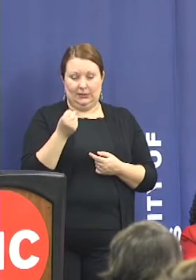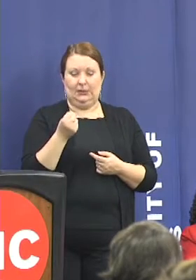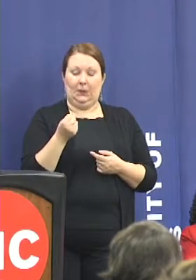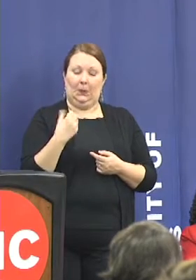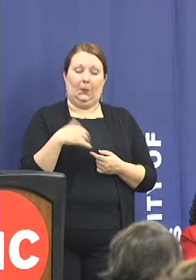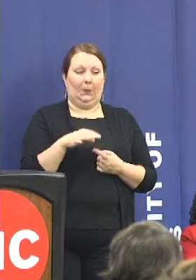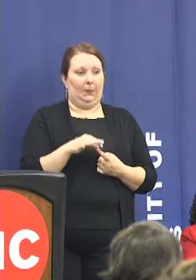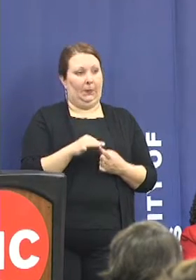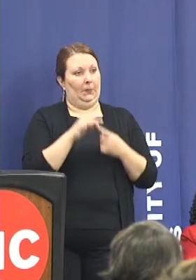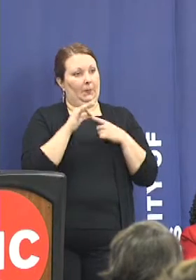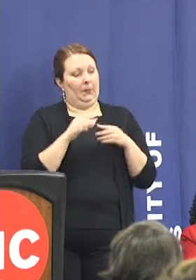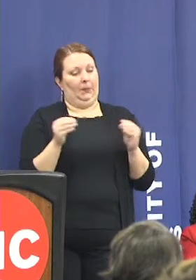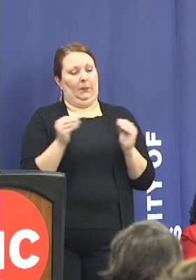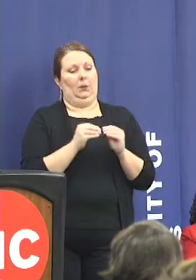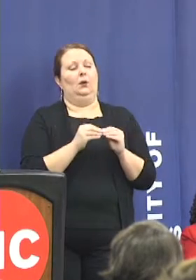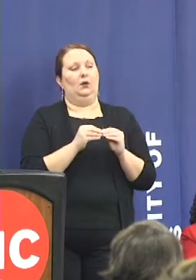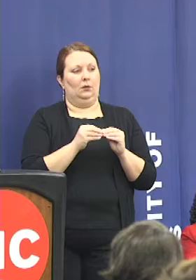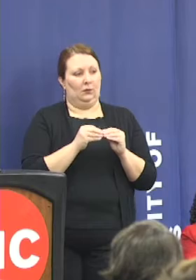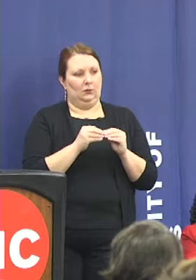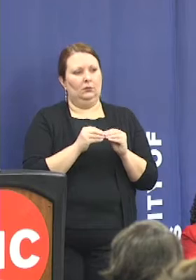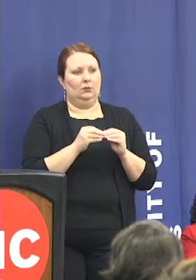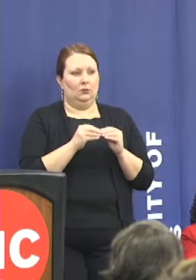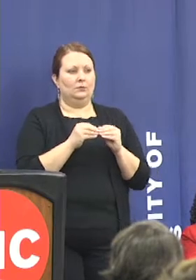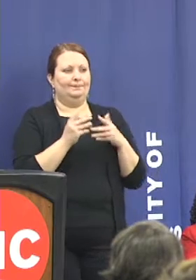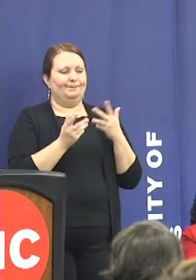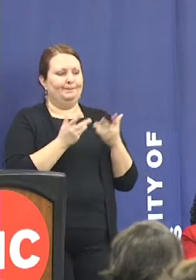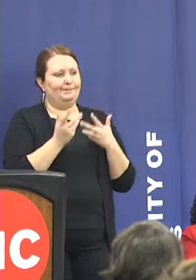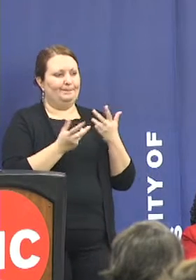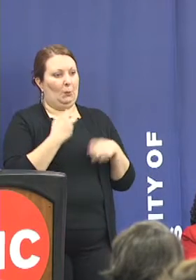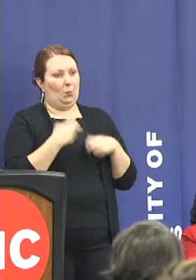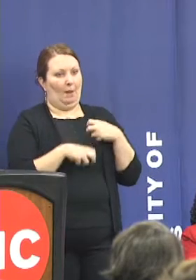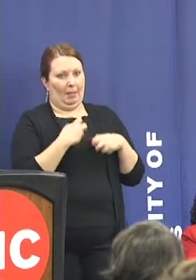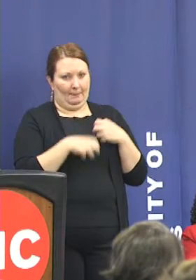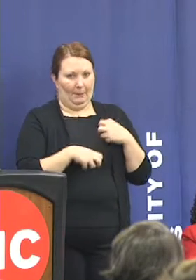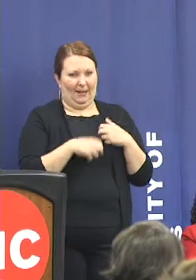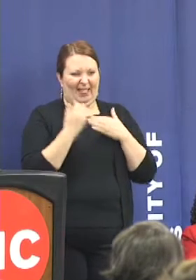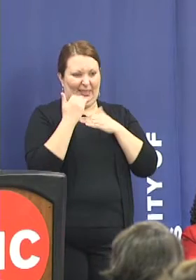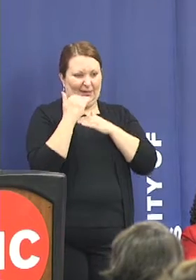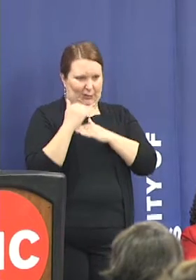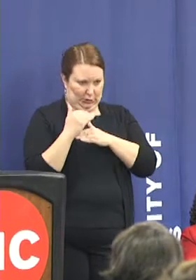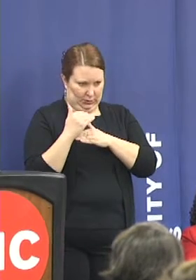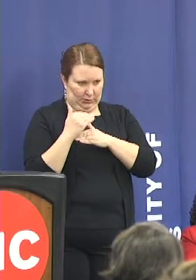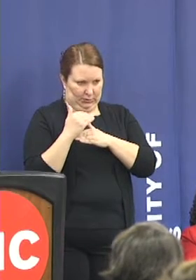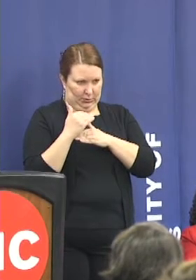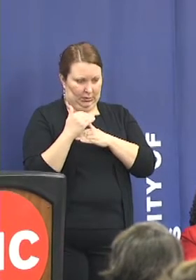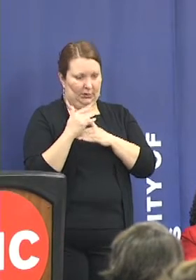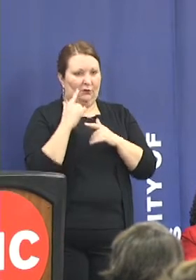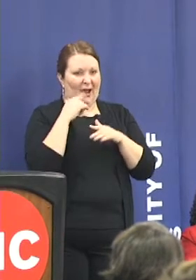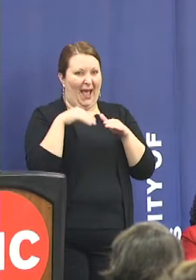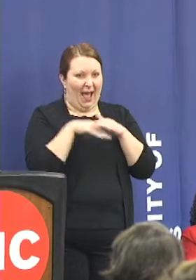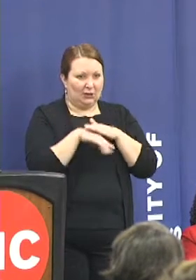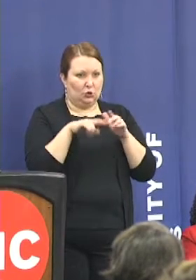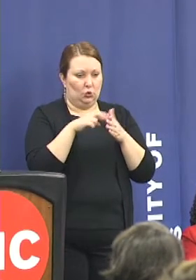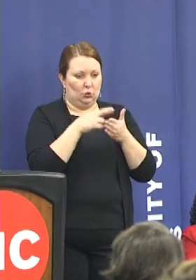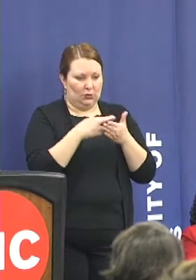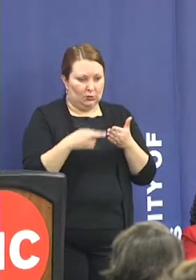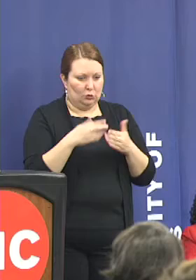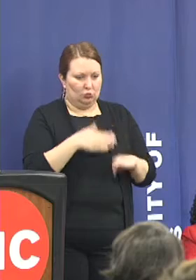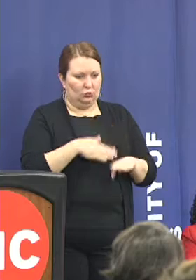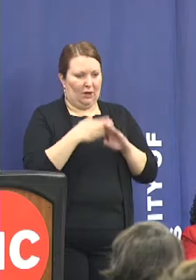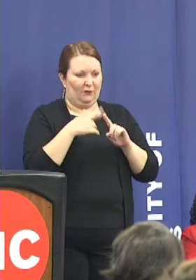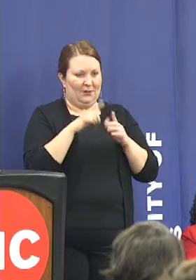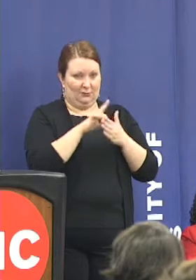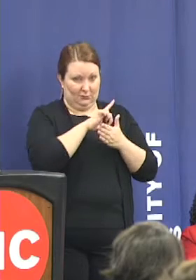becomes especially, you know, a problem or limitation around access to resources and protection